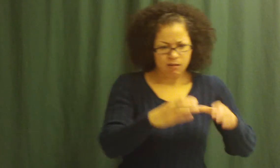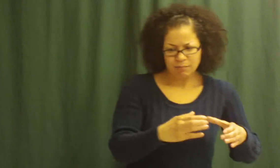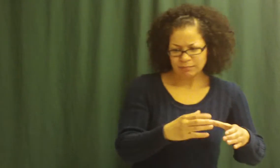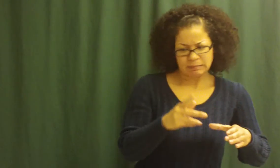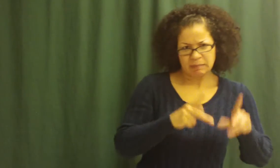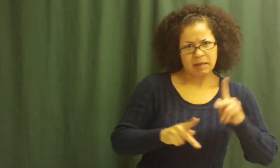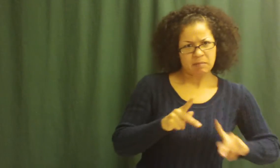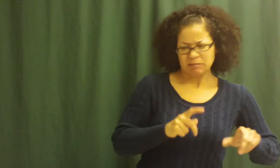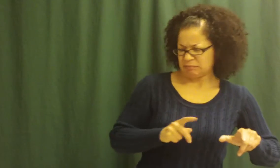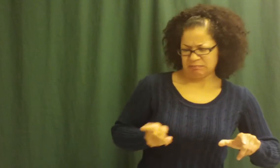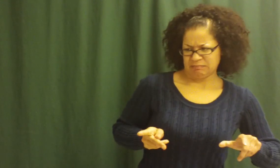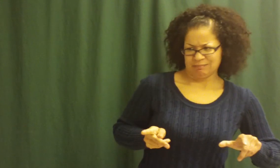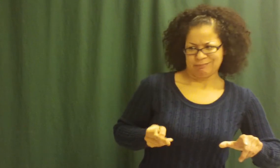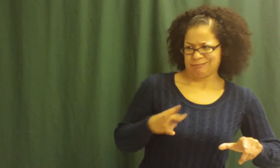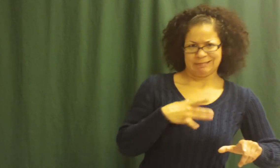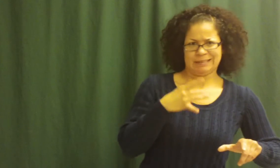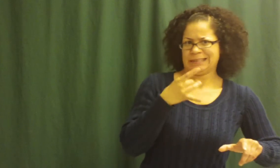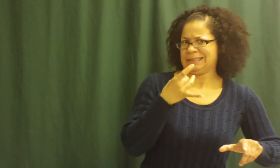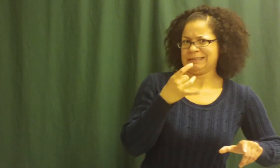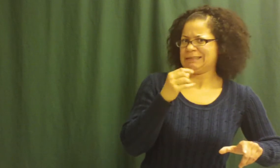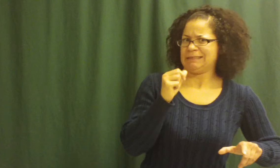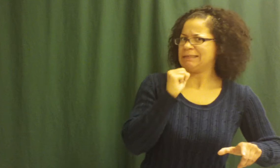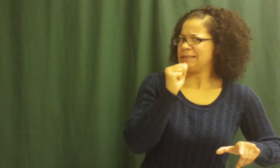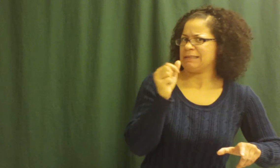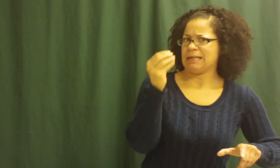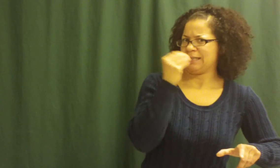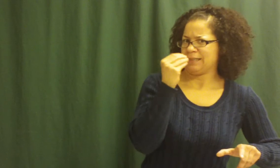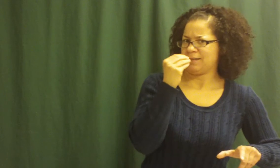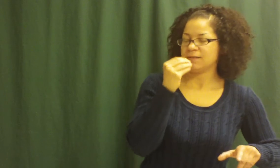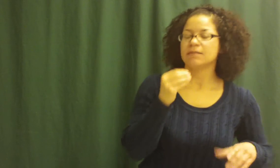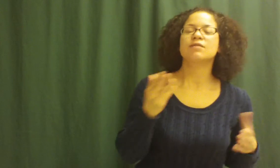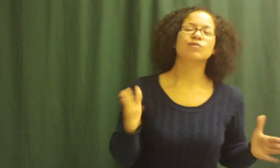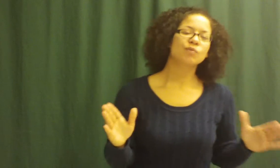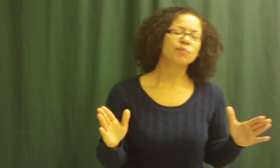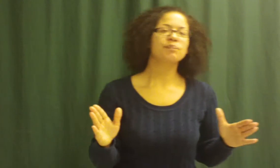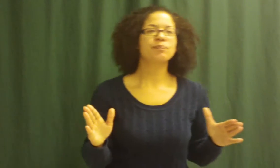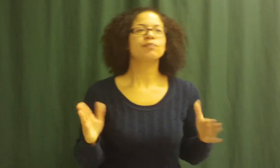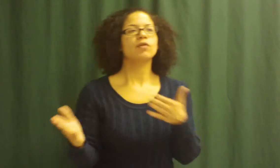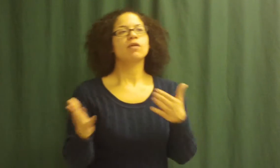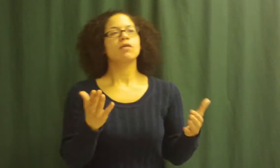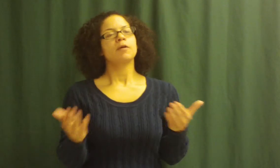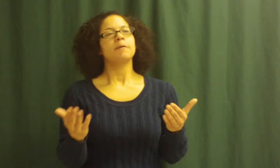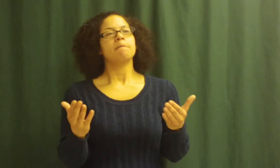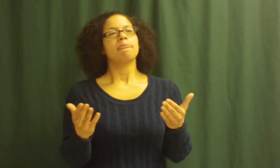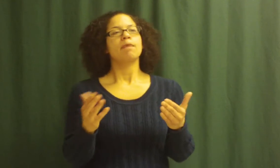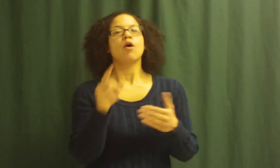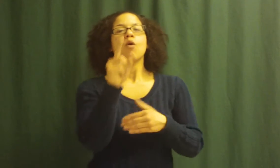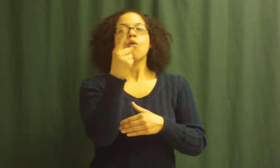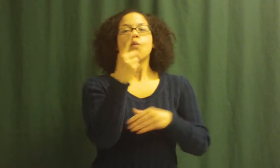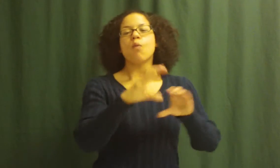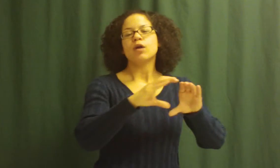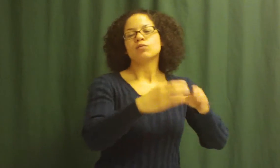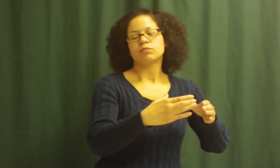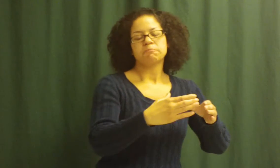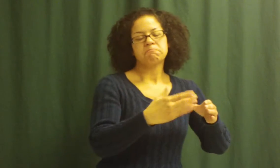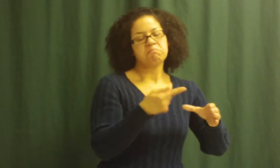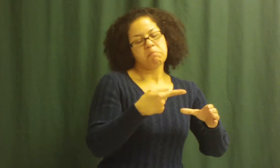What one culture accepts as normal may vary considerably from what other